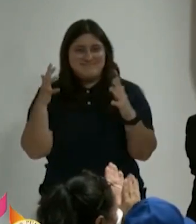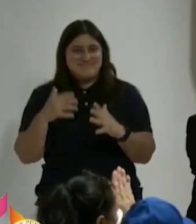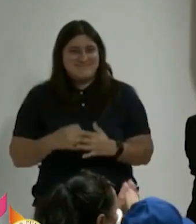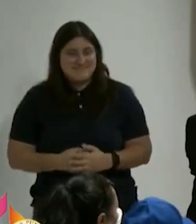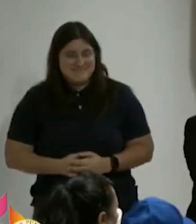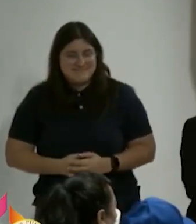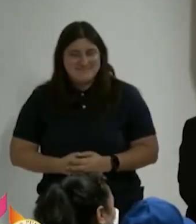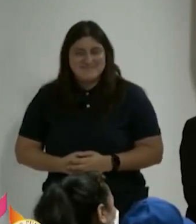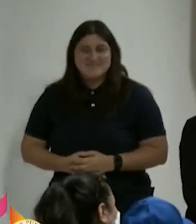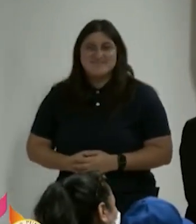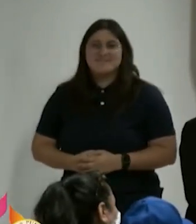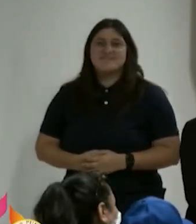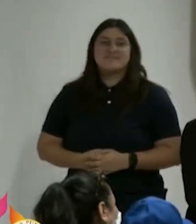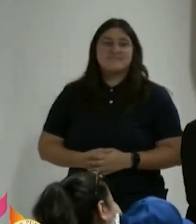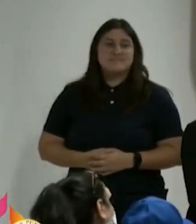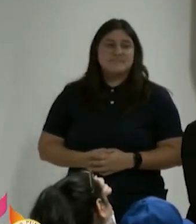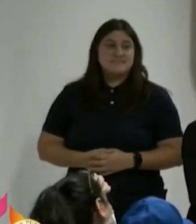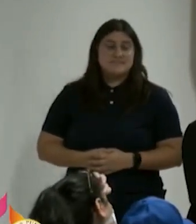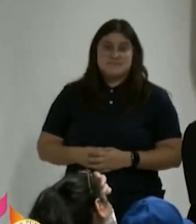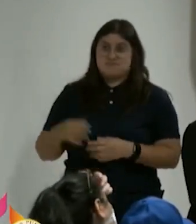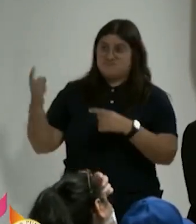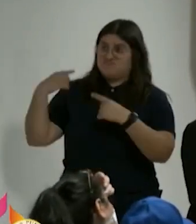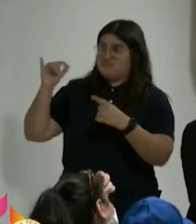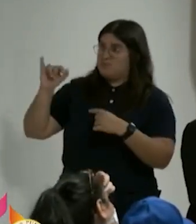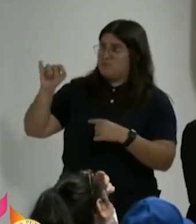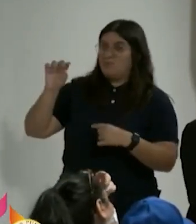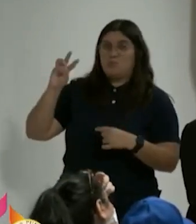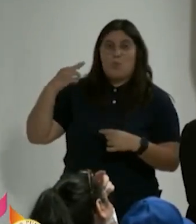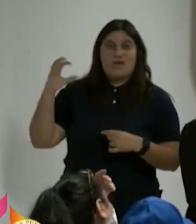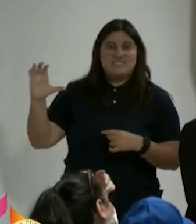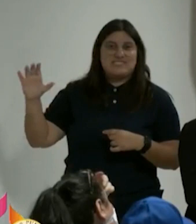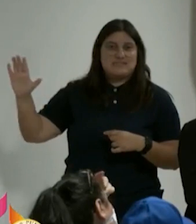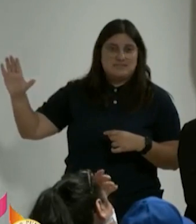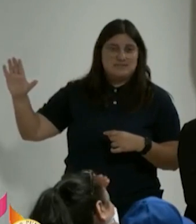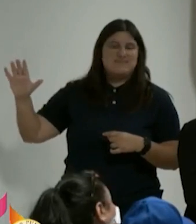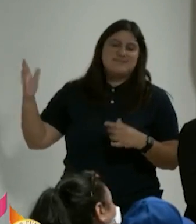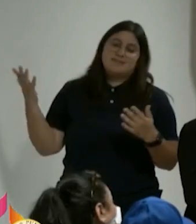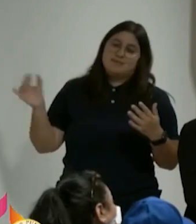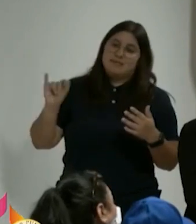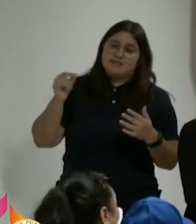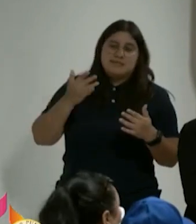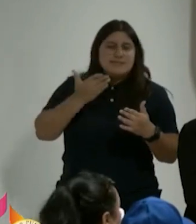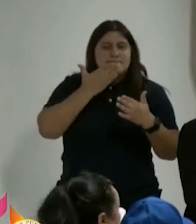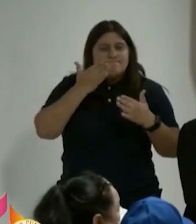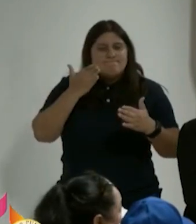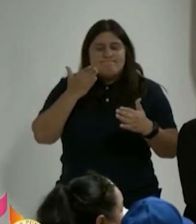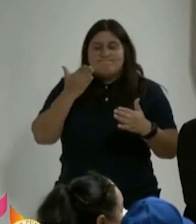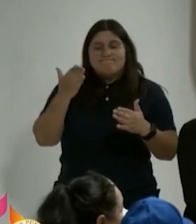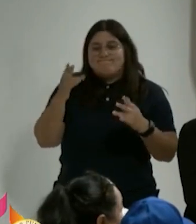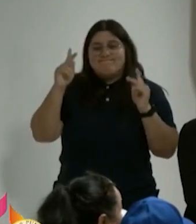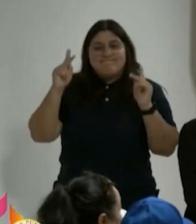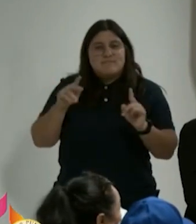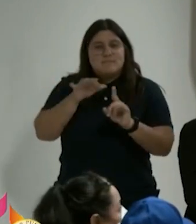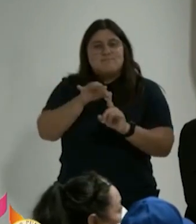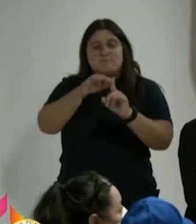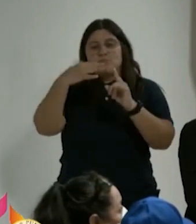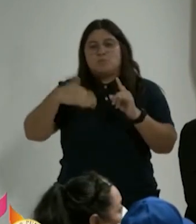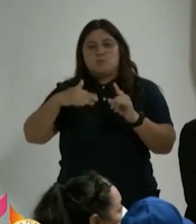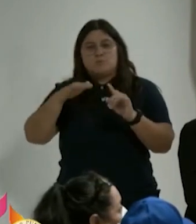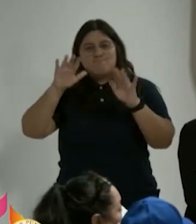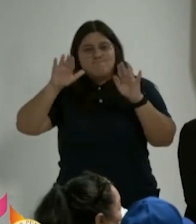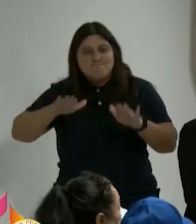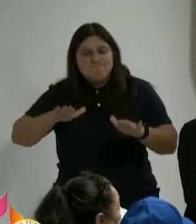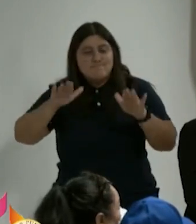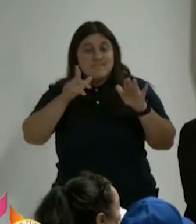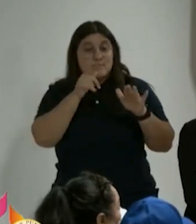Jeanette Diaz-Barragan, all the way from Washington. But also I want to thank someone who I have such incredible admiration for.